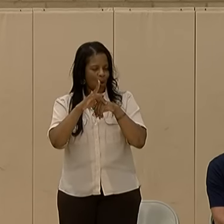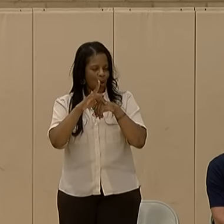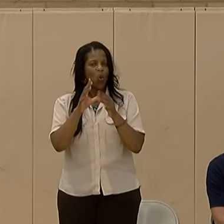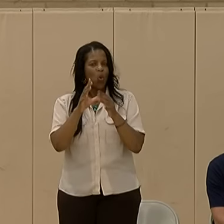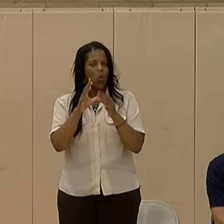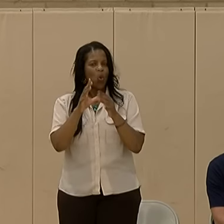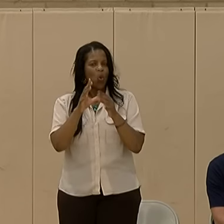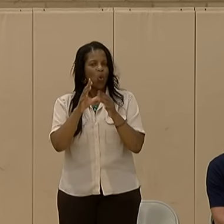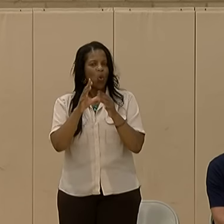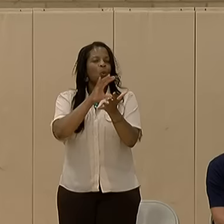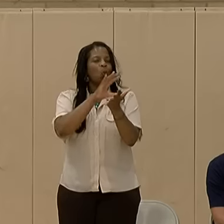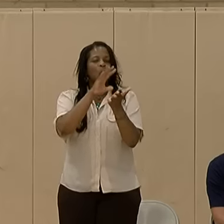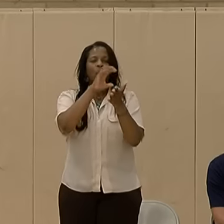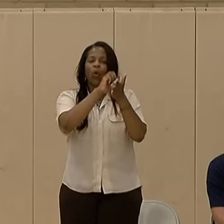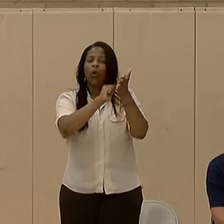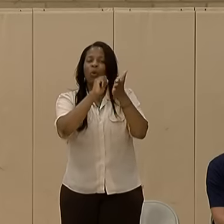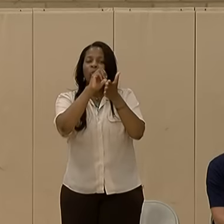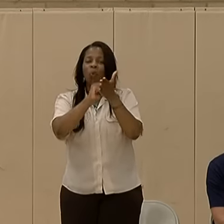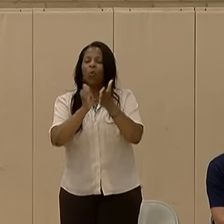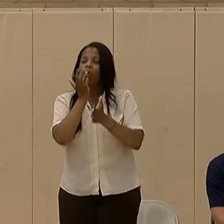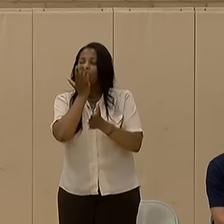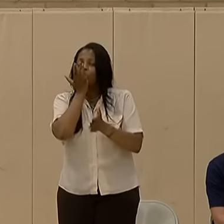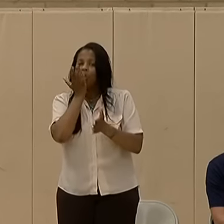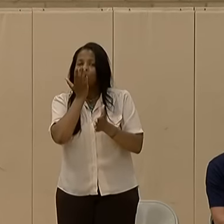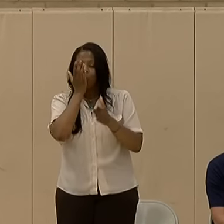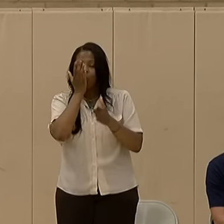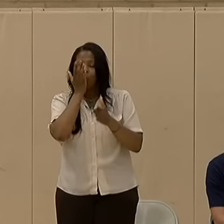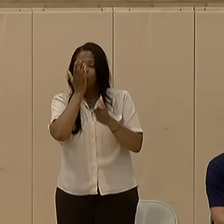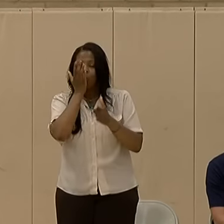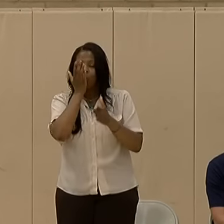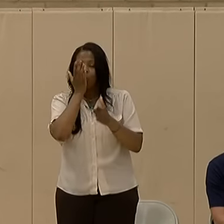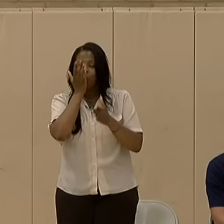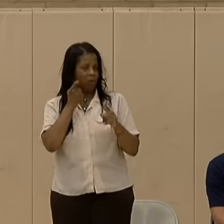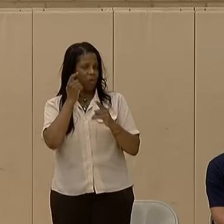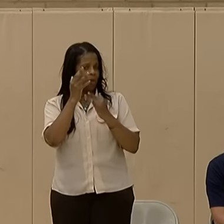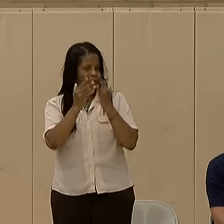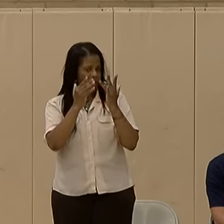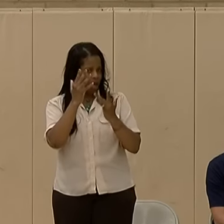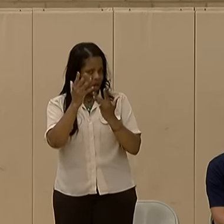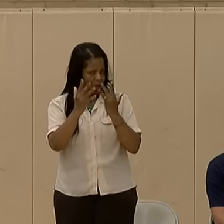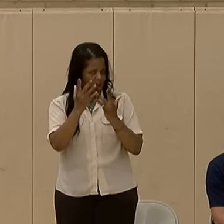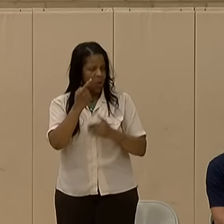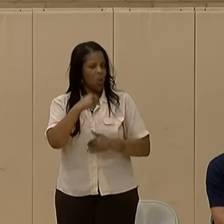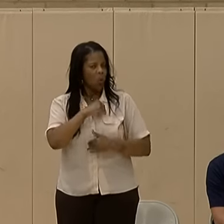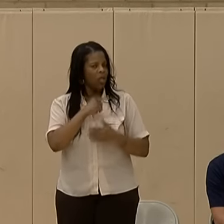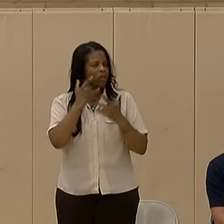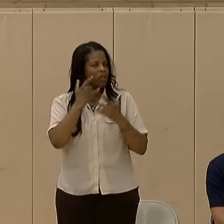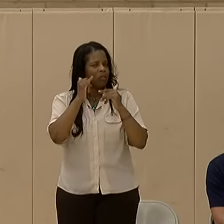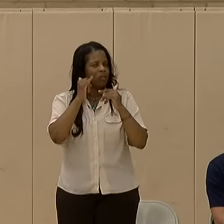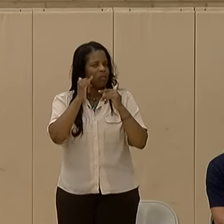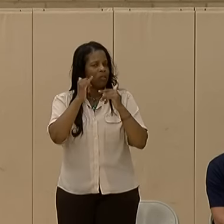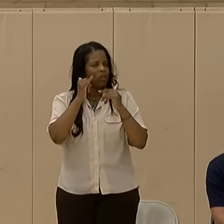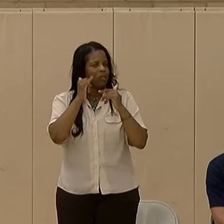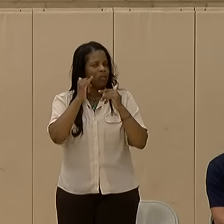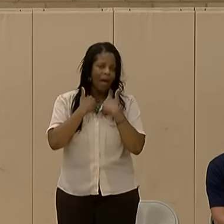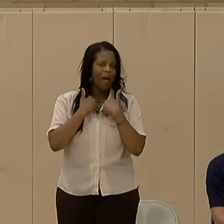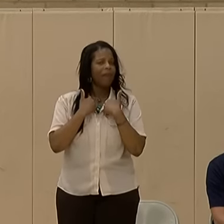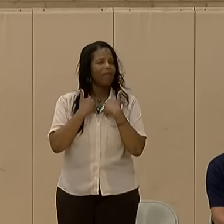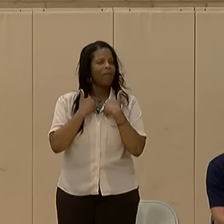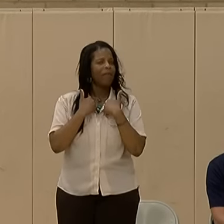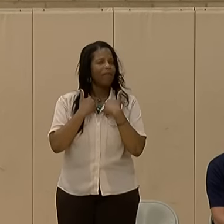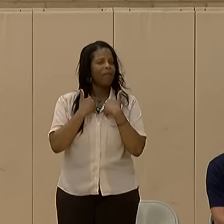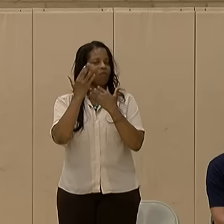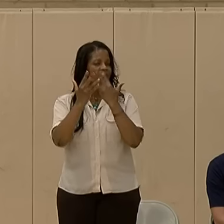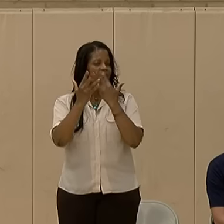And until we can do that and declare that we have it contained, if we get another wind event and we still have fire out there, whether it's hot spots or active